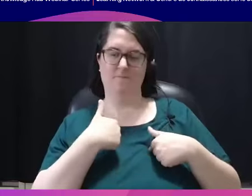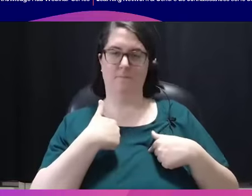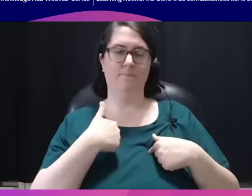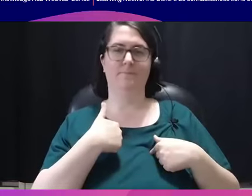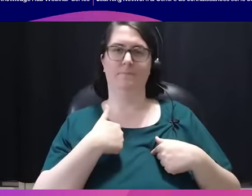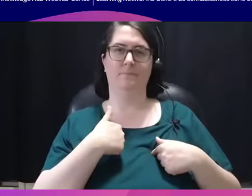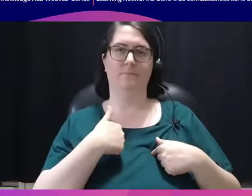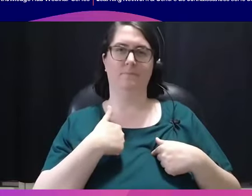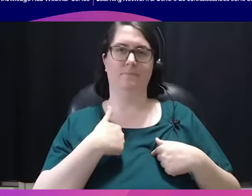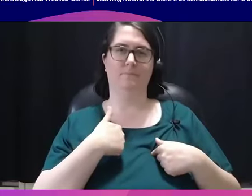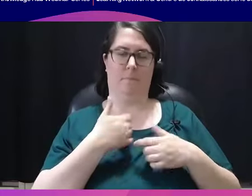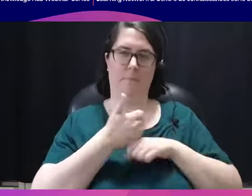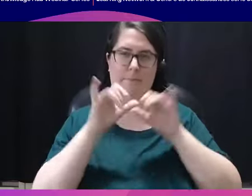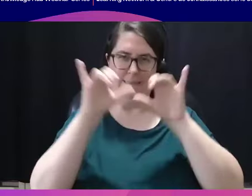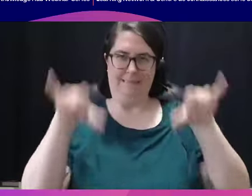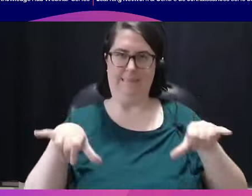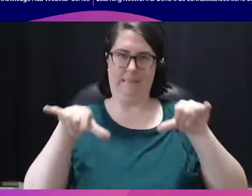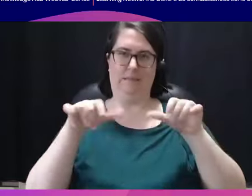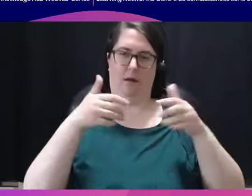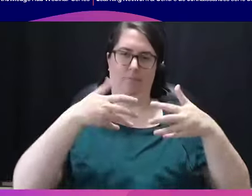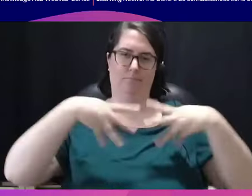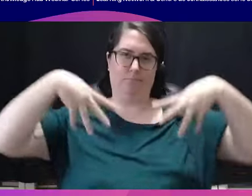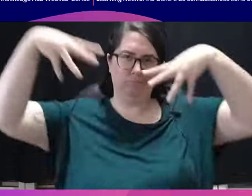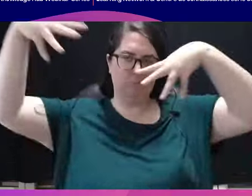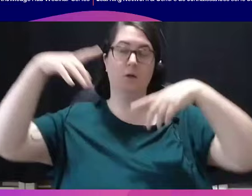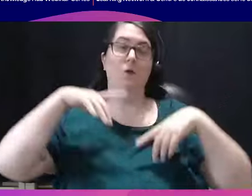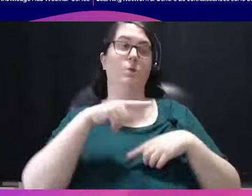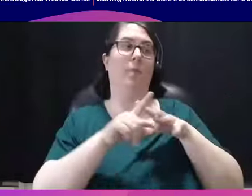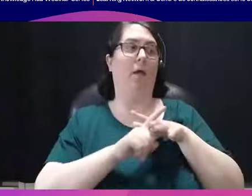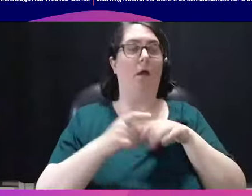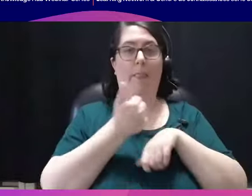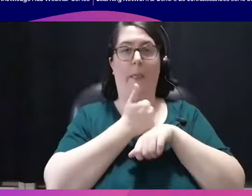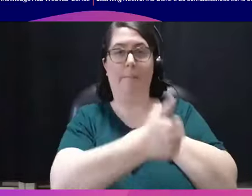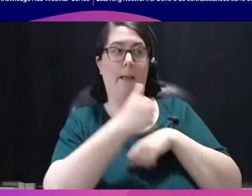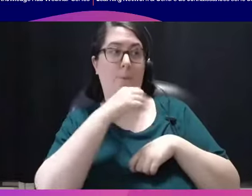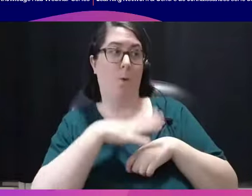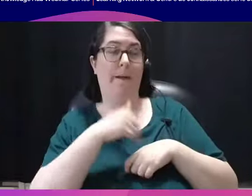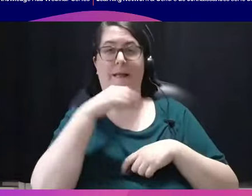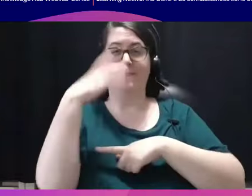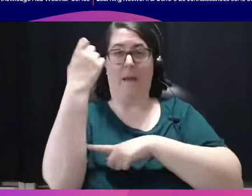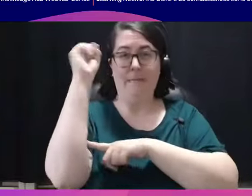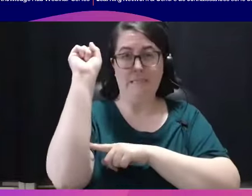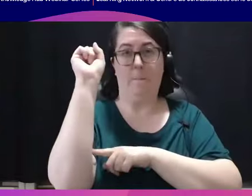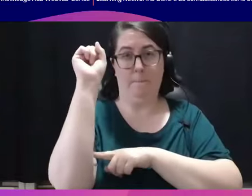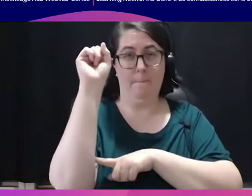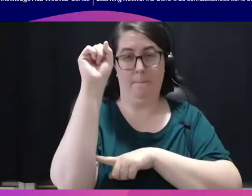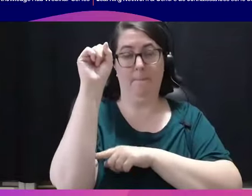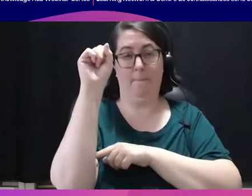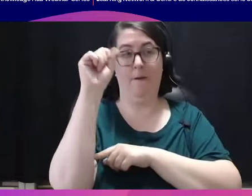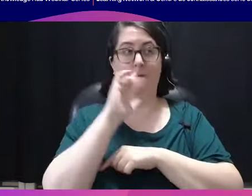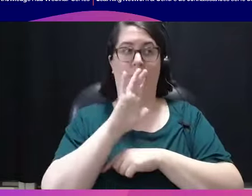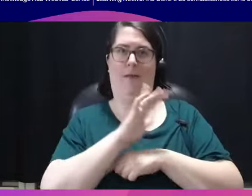patriarchal power. And so they scapegoat and blame women and feminism by association for